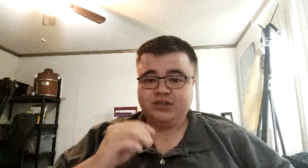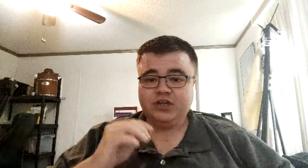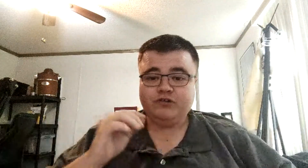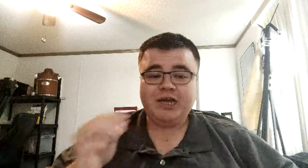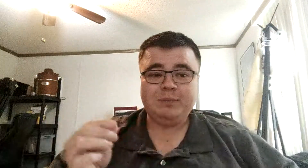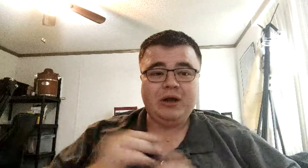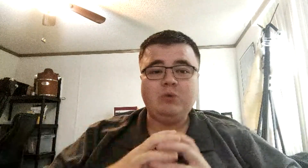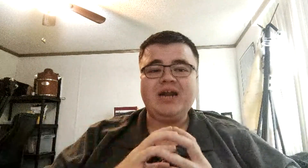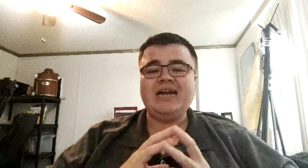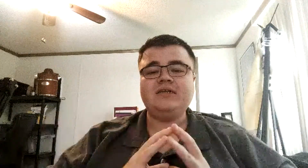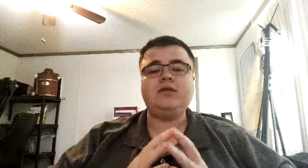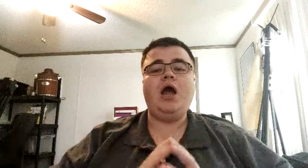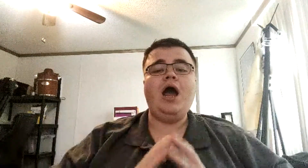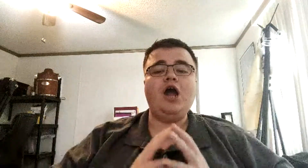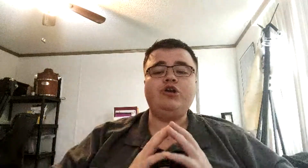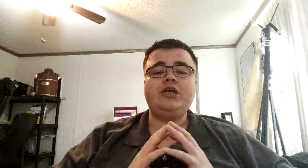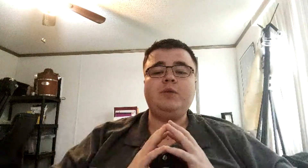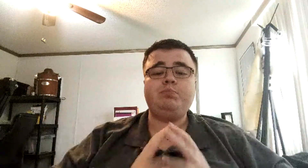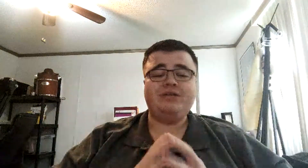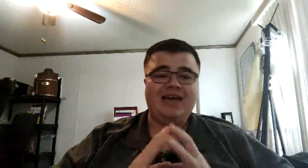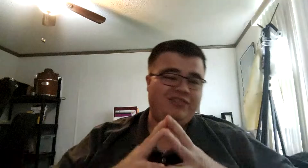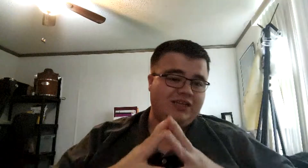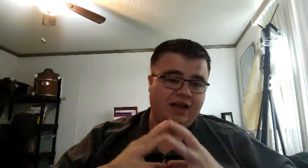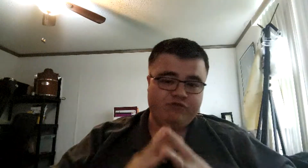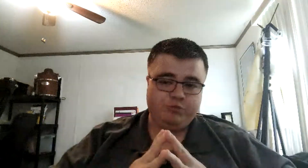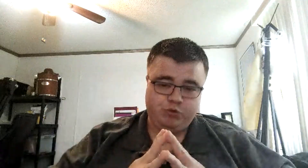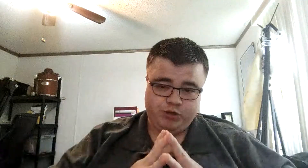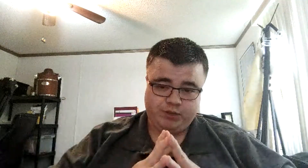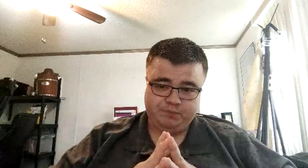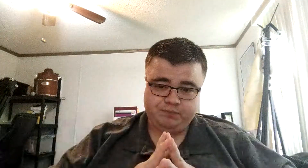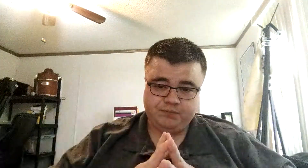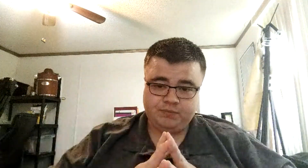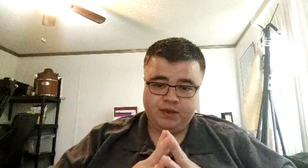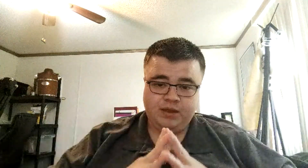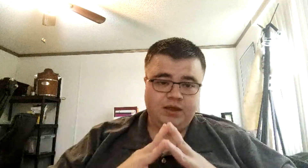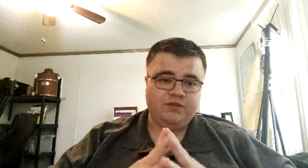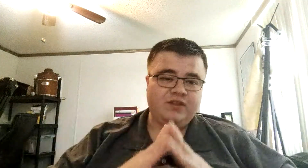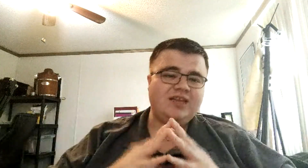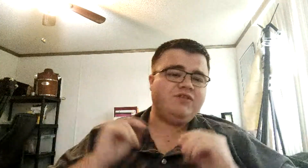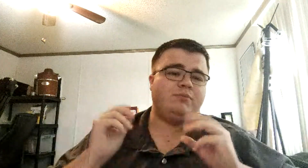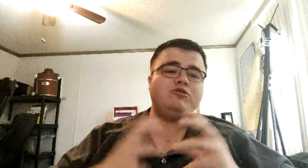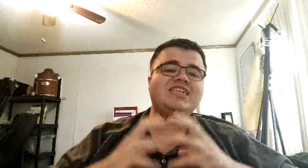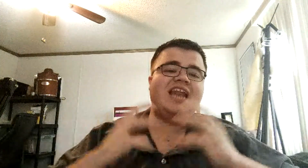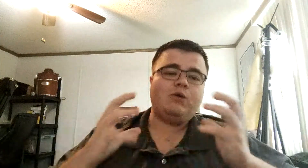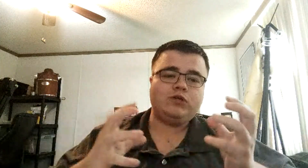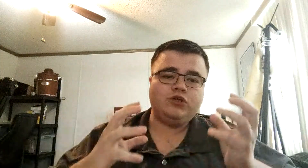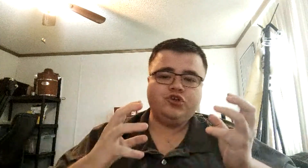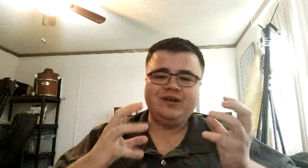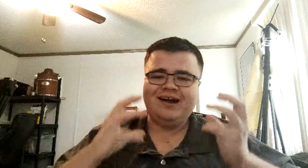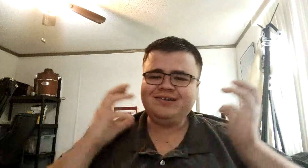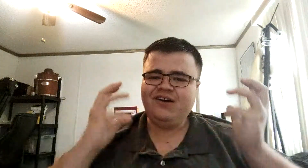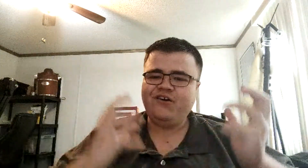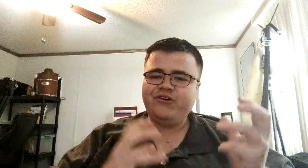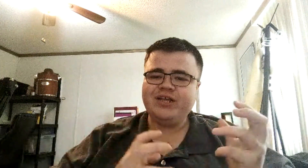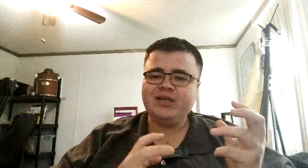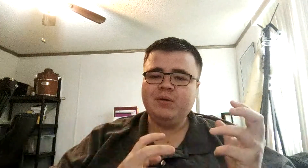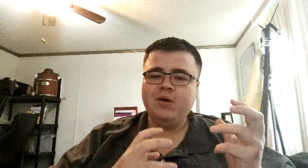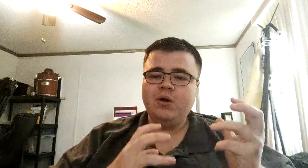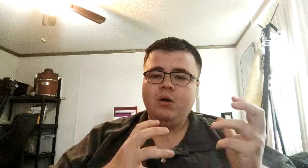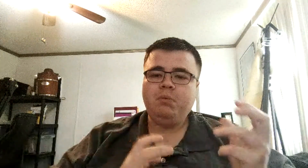Alexander Graham Bell not entirely protect the deaf community. The deaf community is the language, not entirely, but